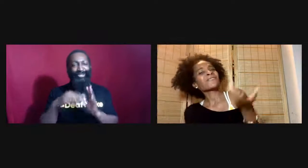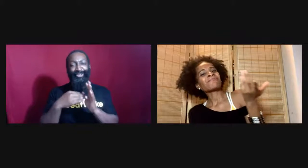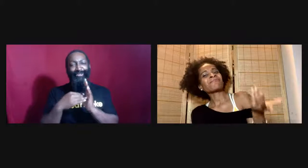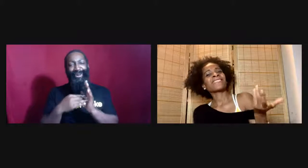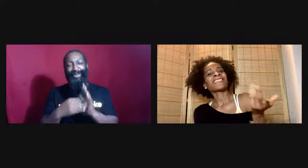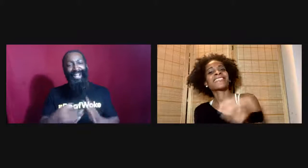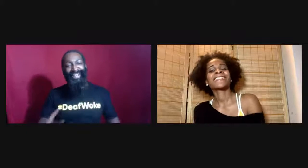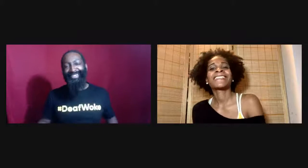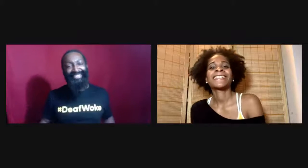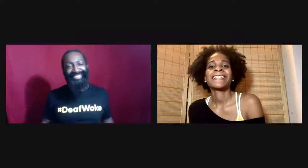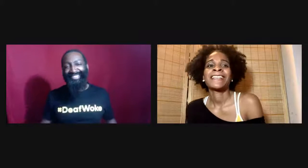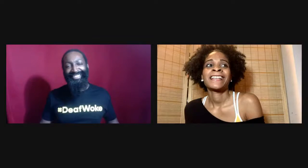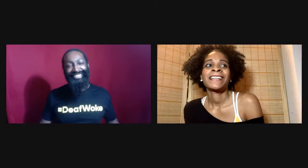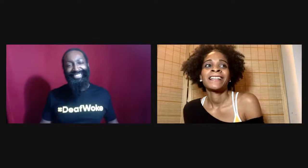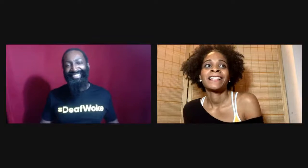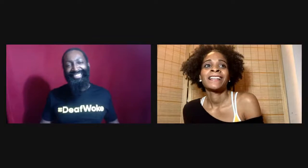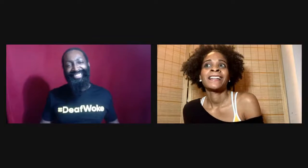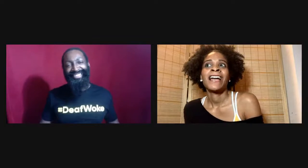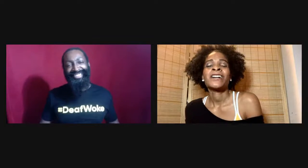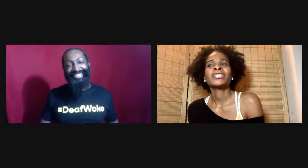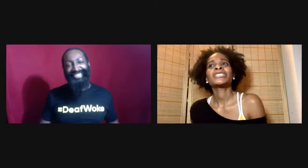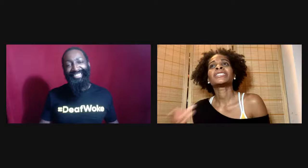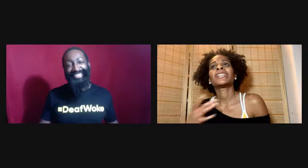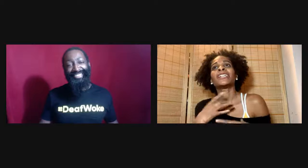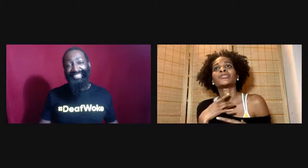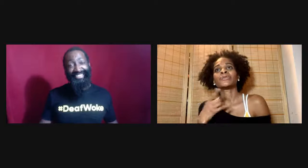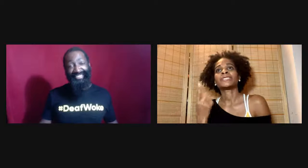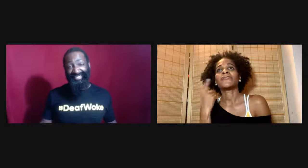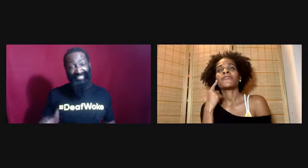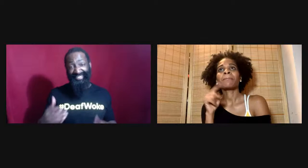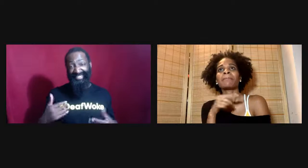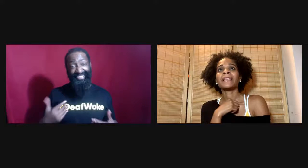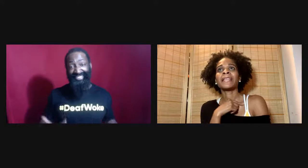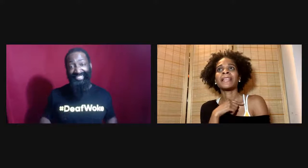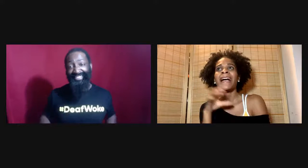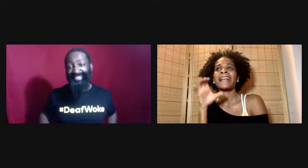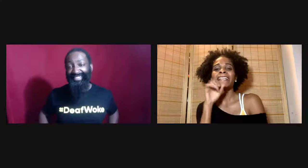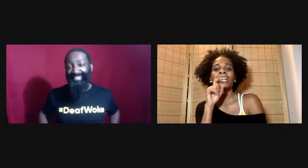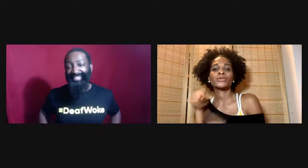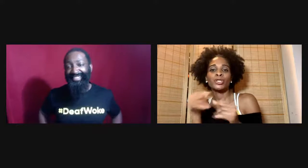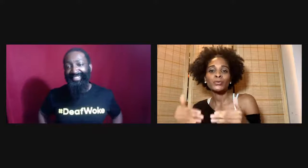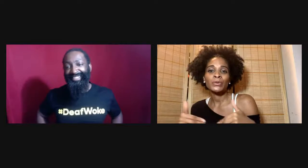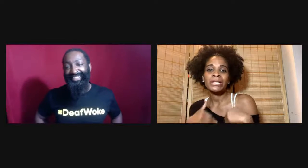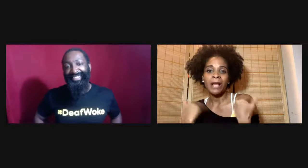I mean, whether it's in business or dance.